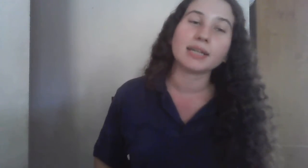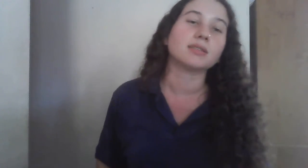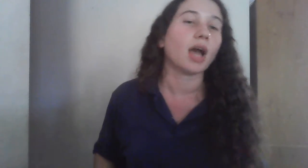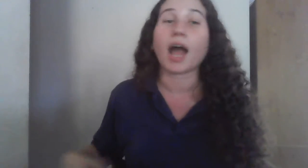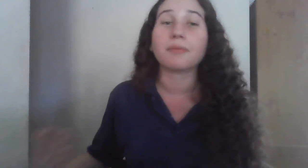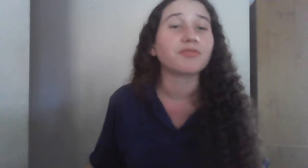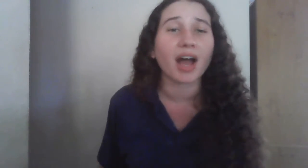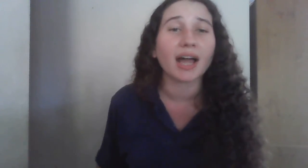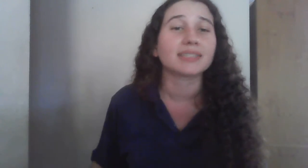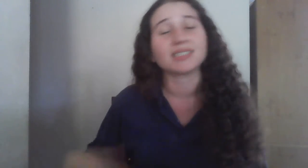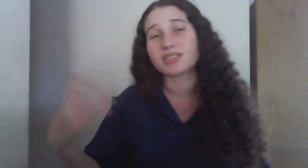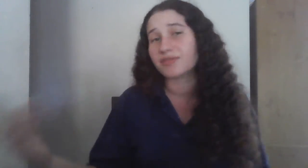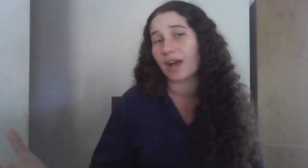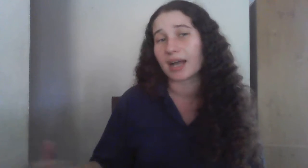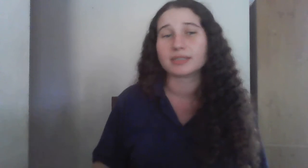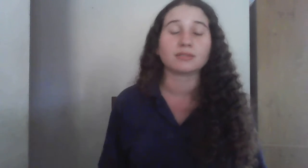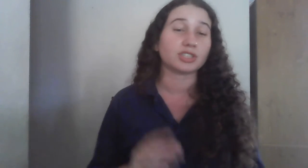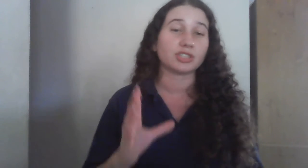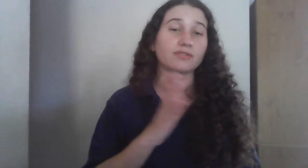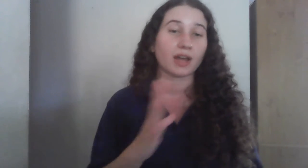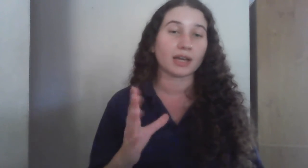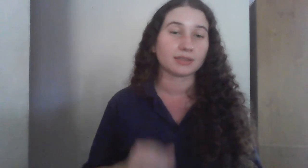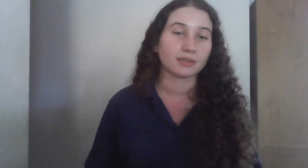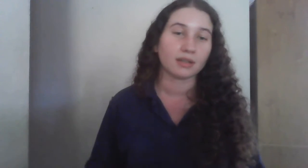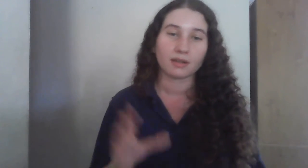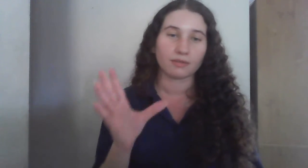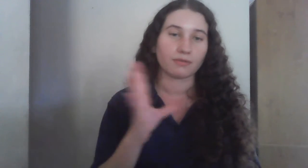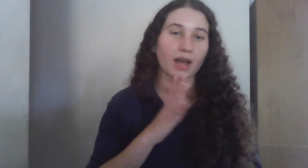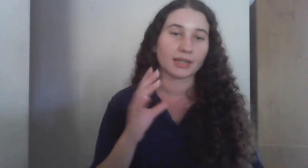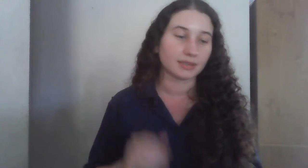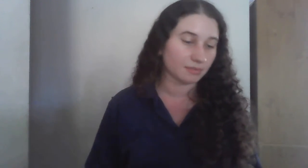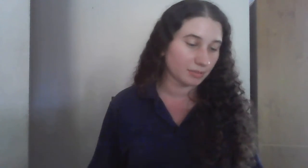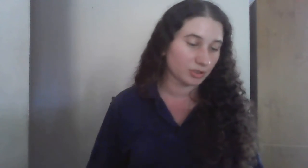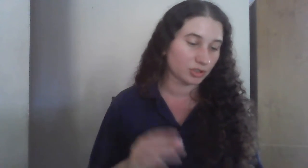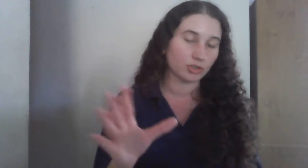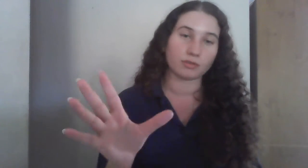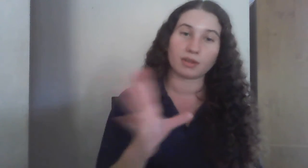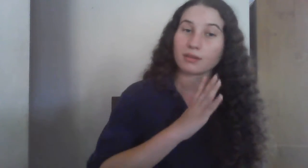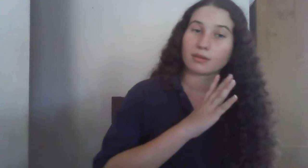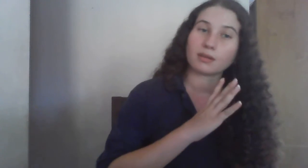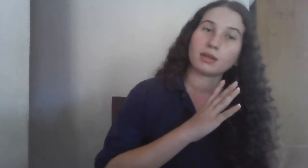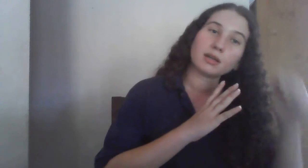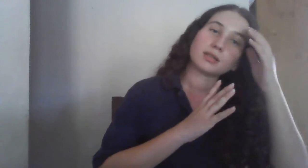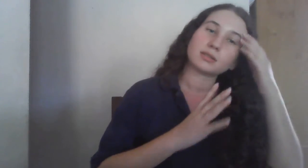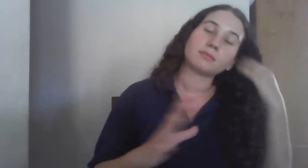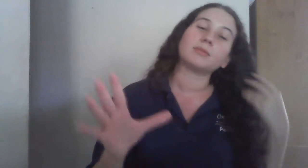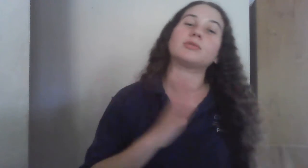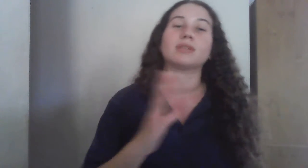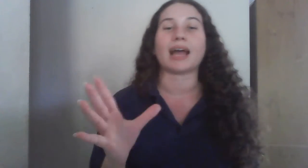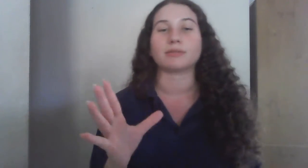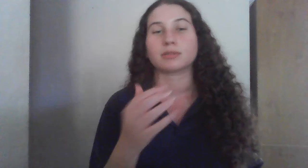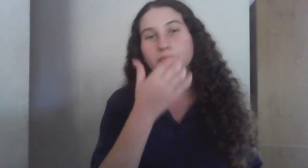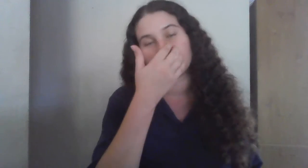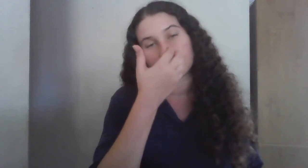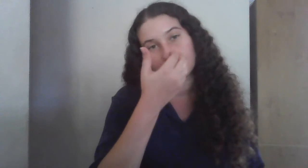Fine, I'm fine, it's fine, she's fine, fine. Some people just do this, and some people do it out, but it means the